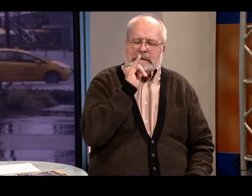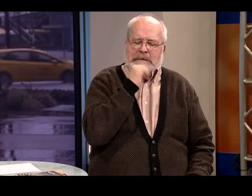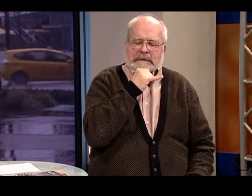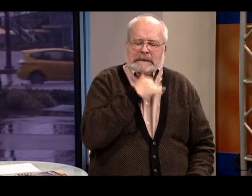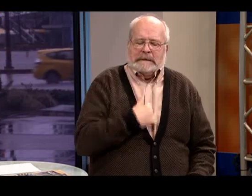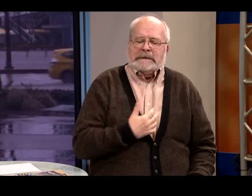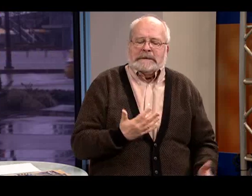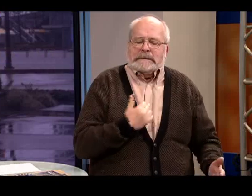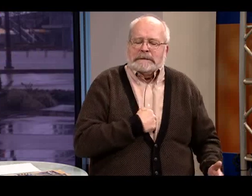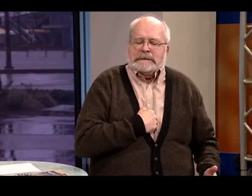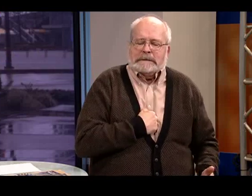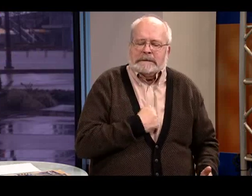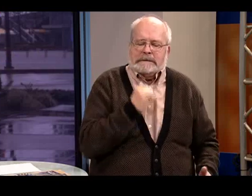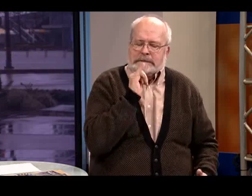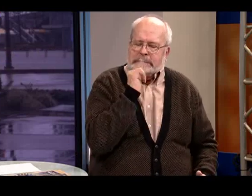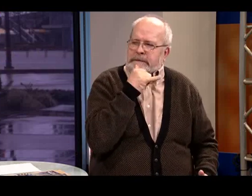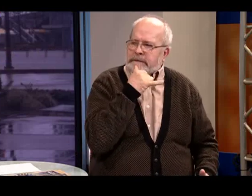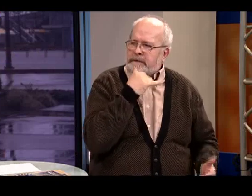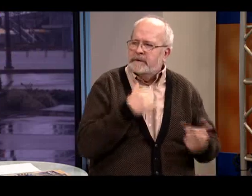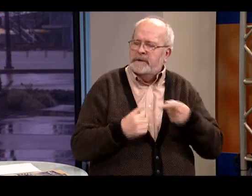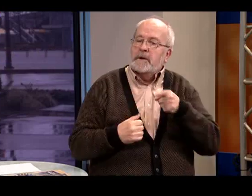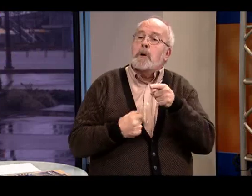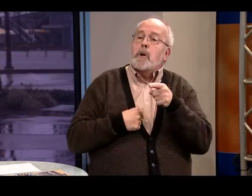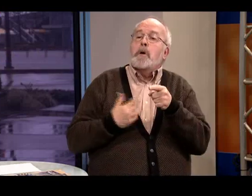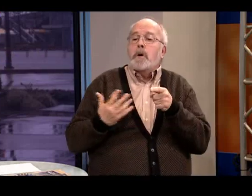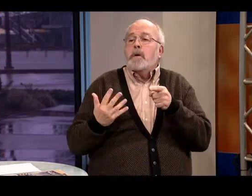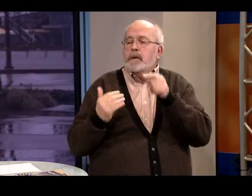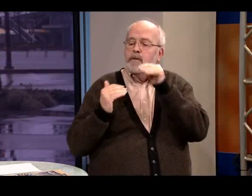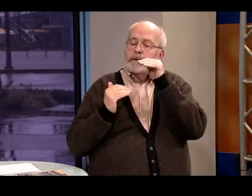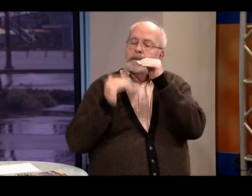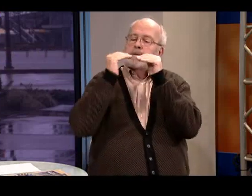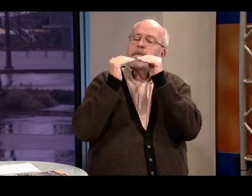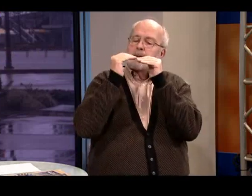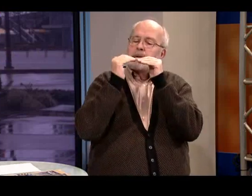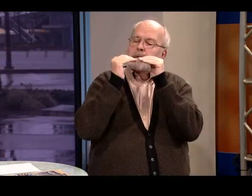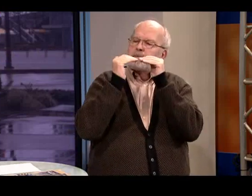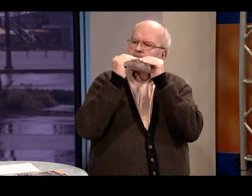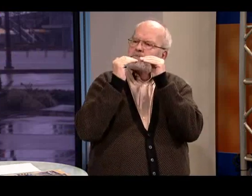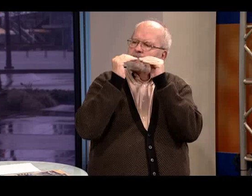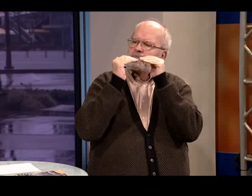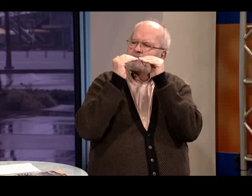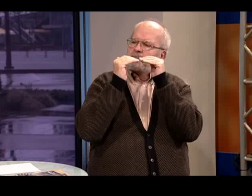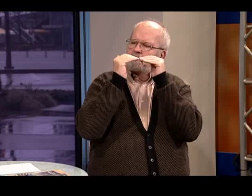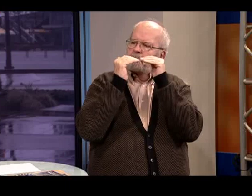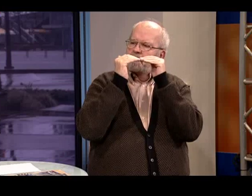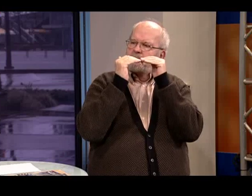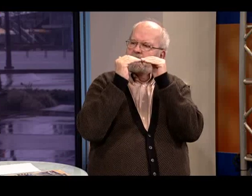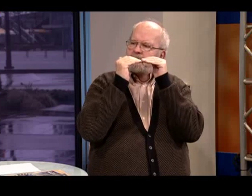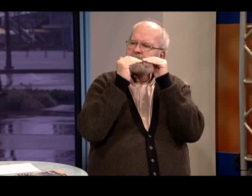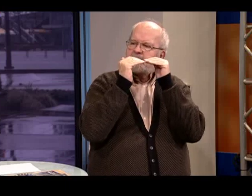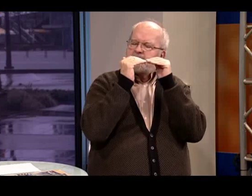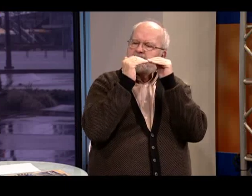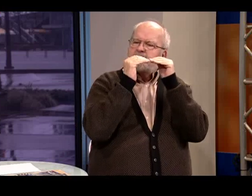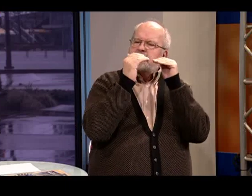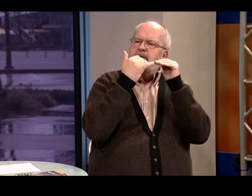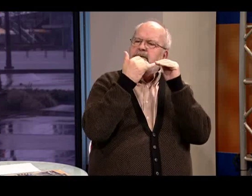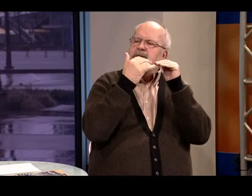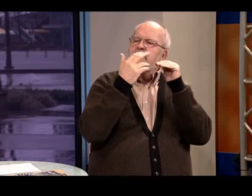they had said that they regretted what had happened before, and that, I guess, was kind of an apology. It worked.